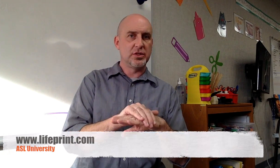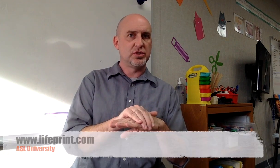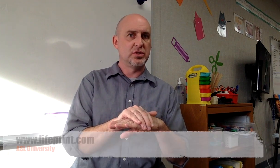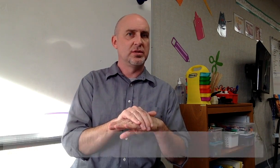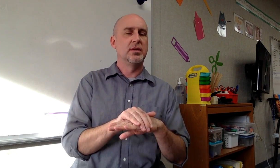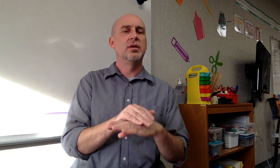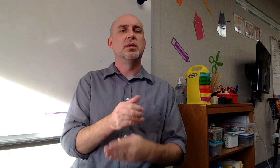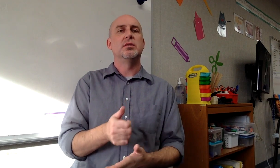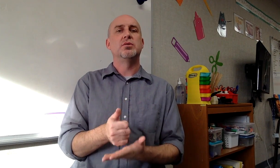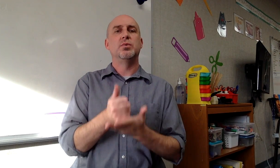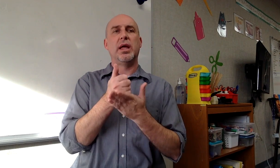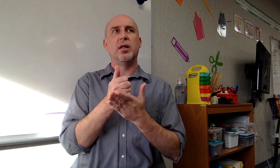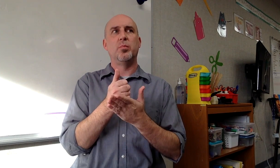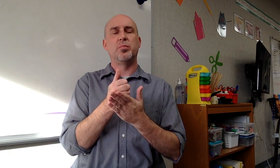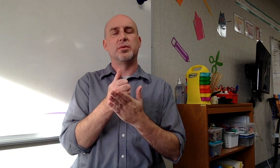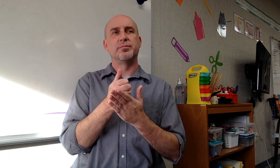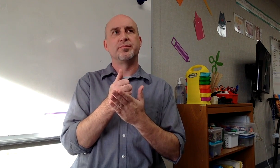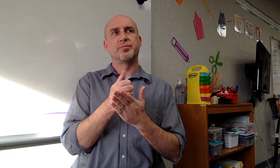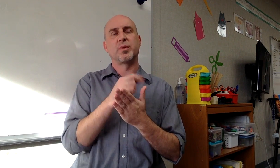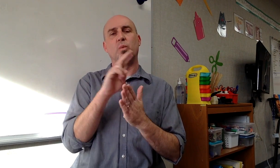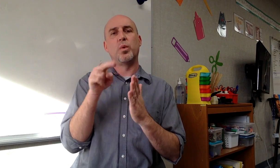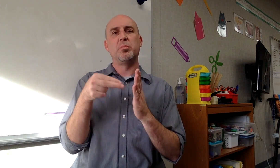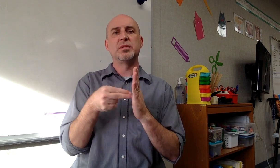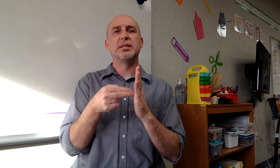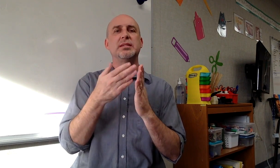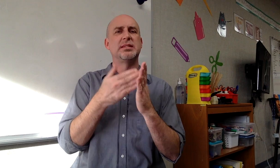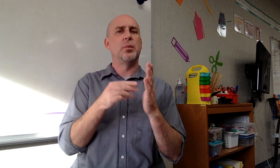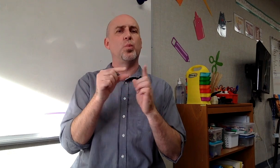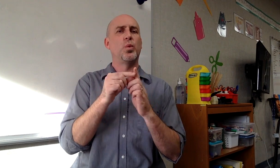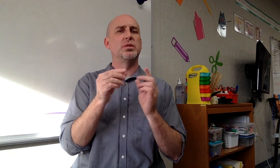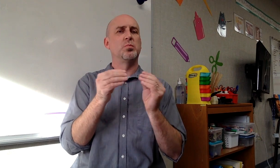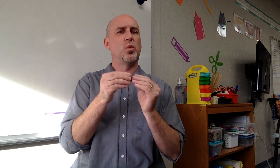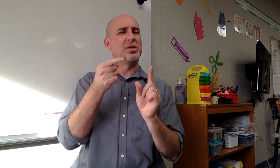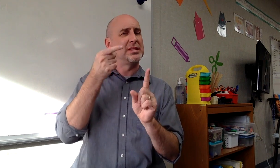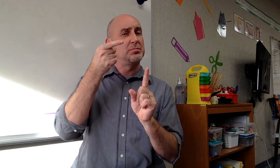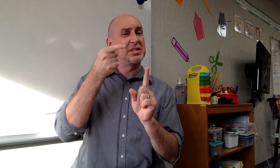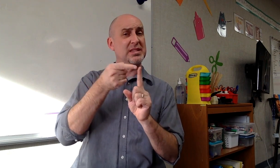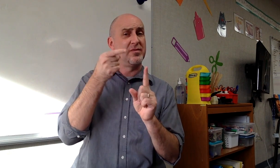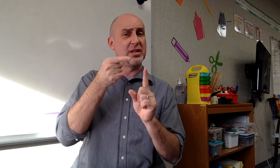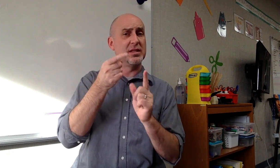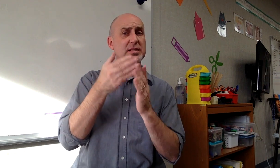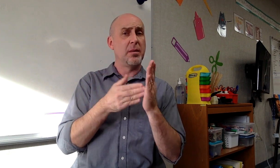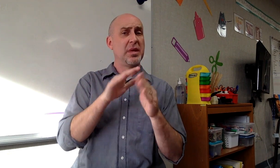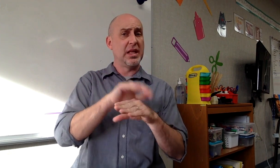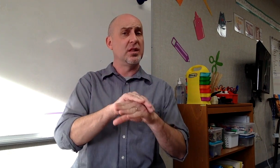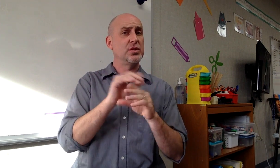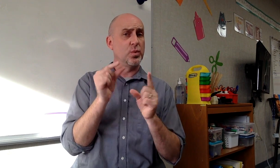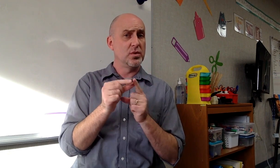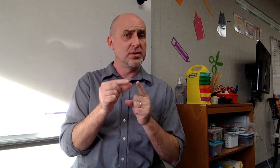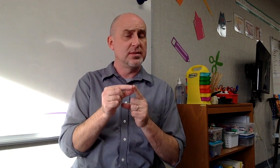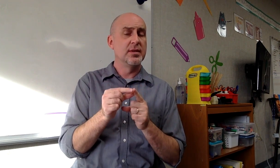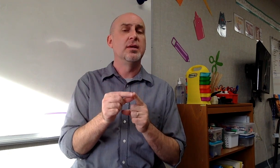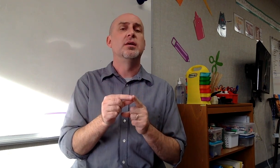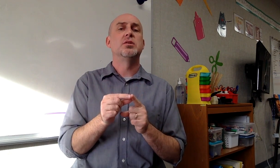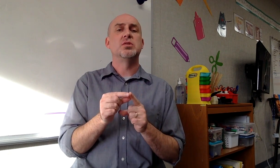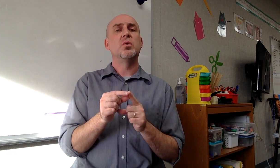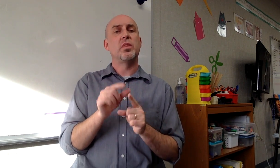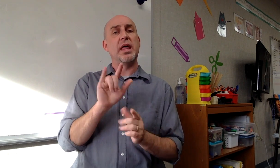English to help represent some words more specifically, some English words. So that's